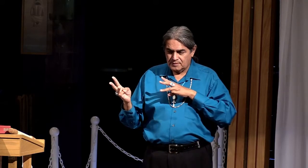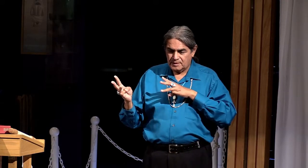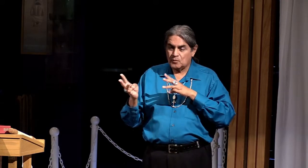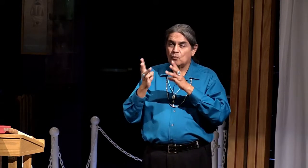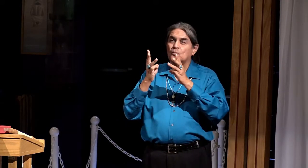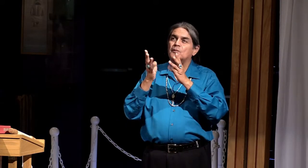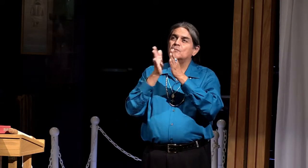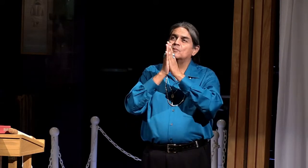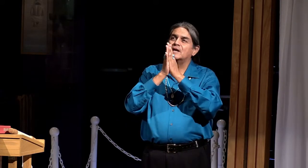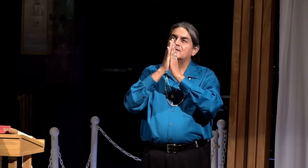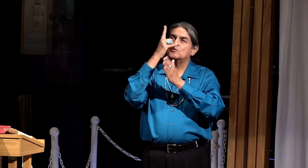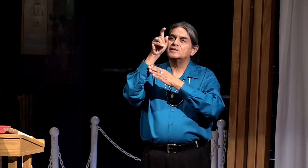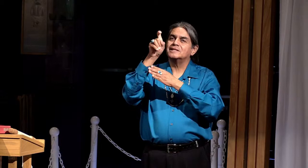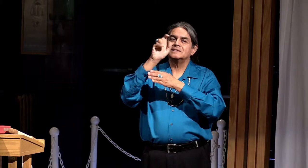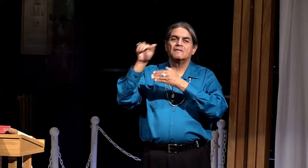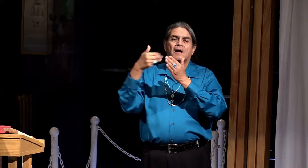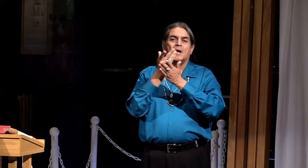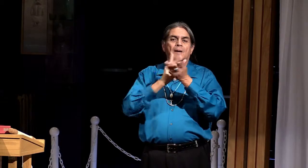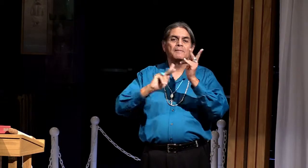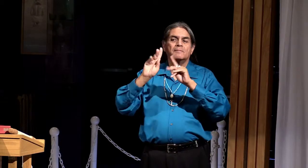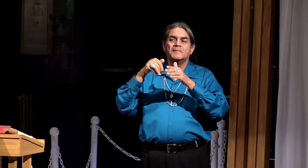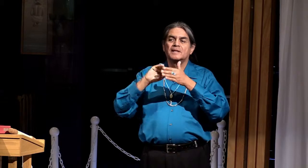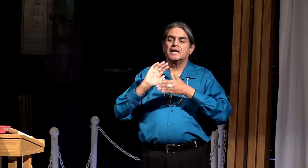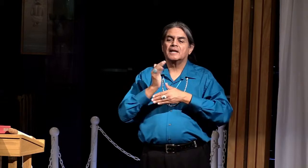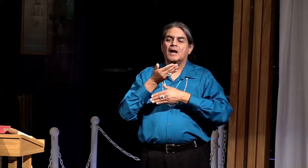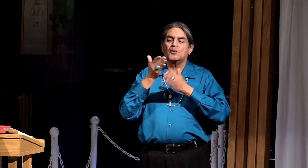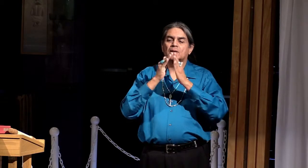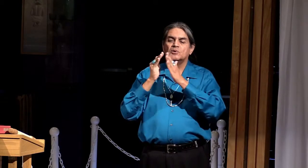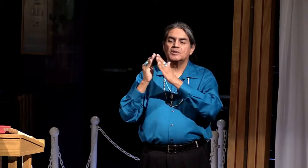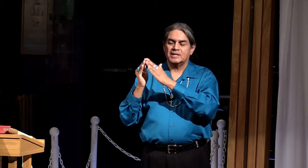and we pray for the needs of all people in our community.